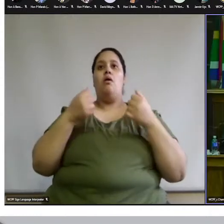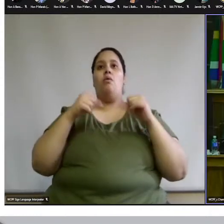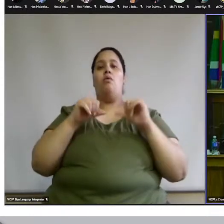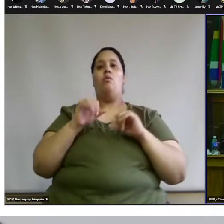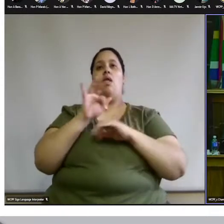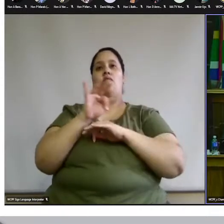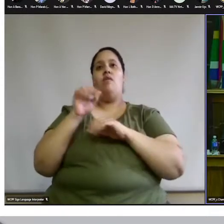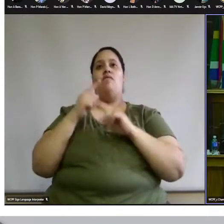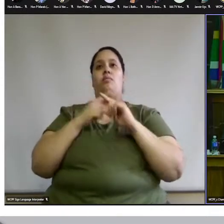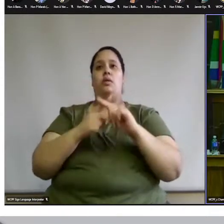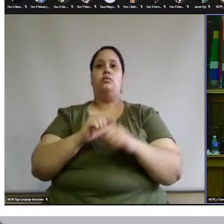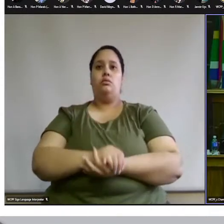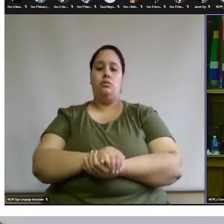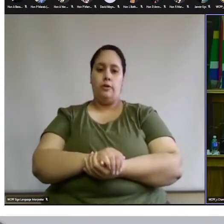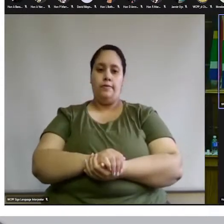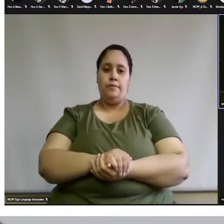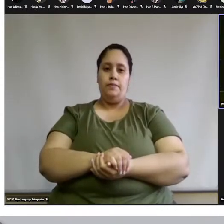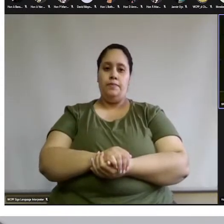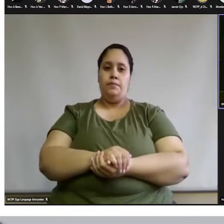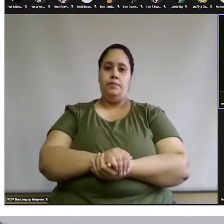Plus.